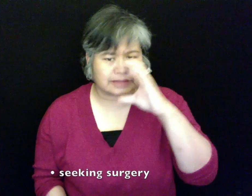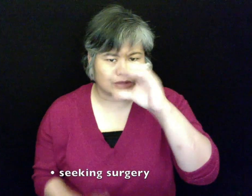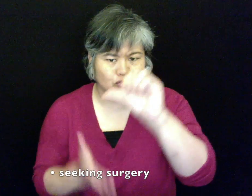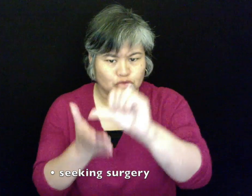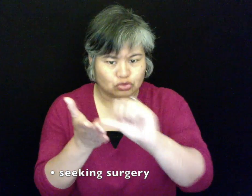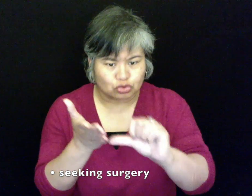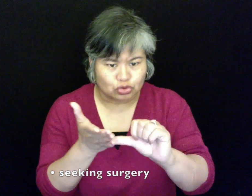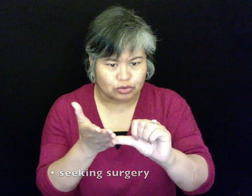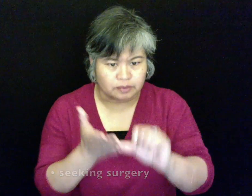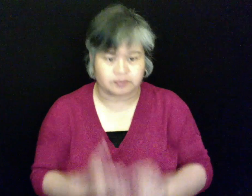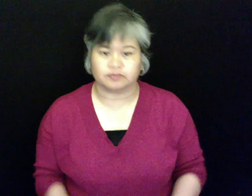Seeking surgery.